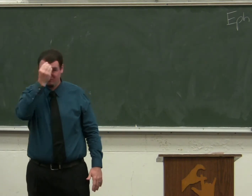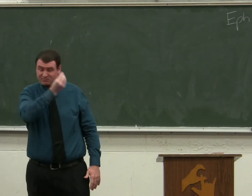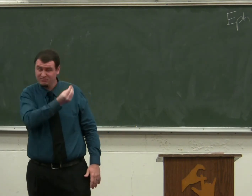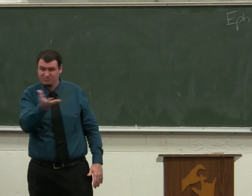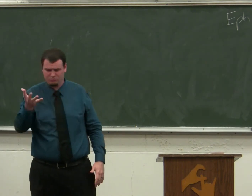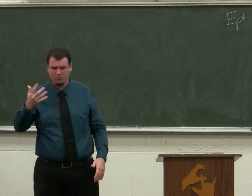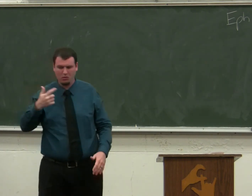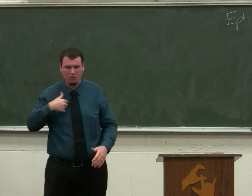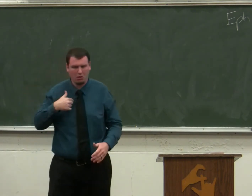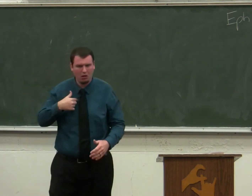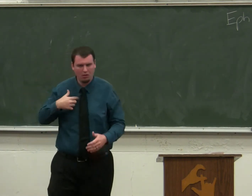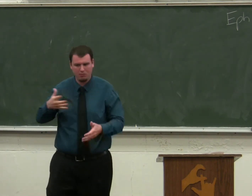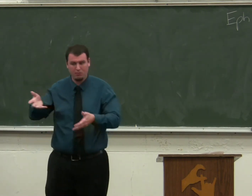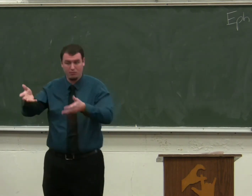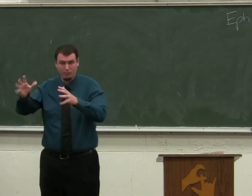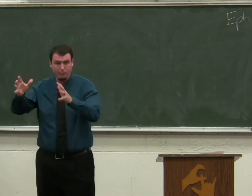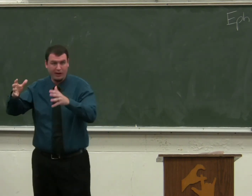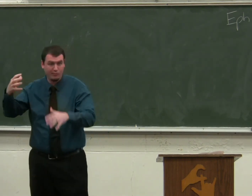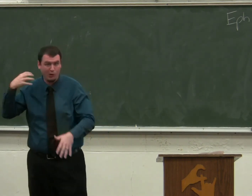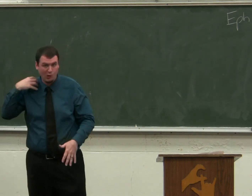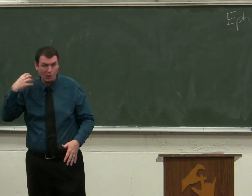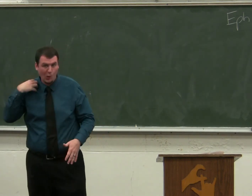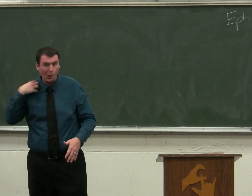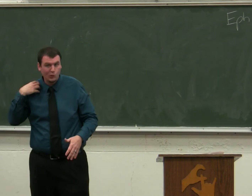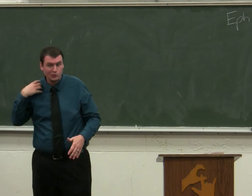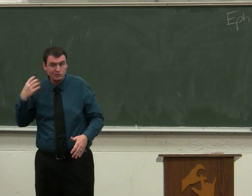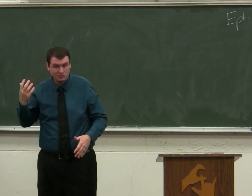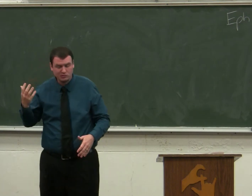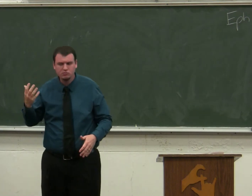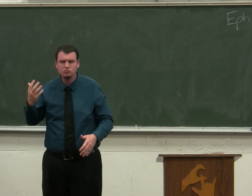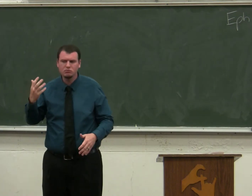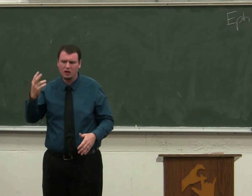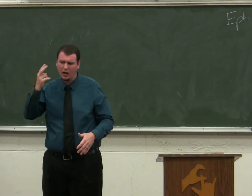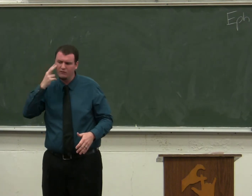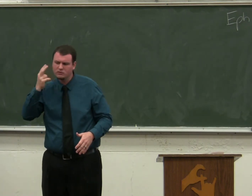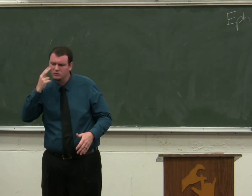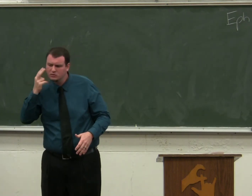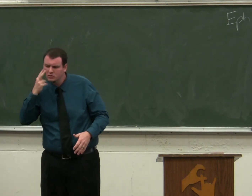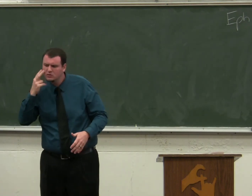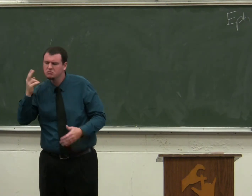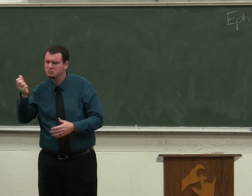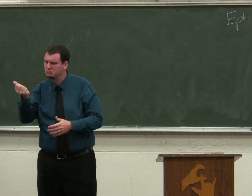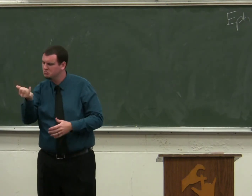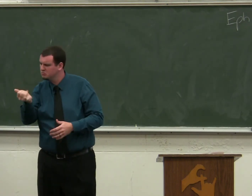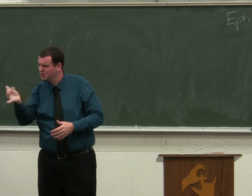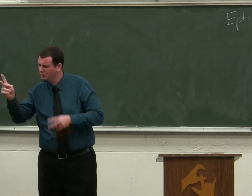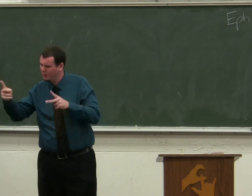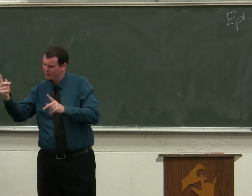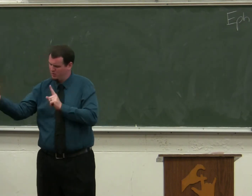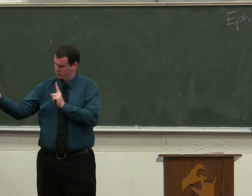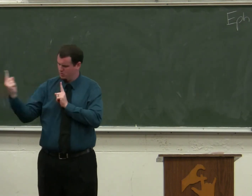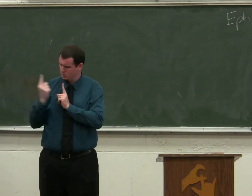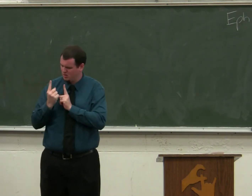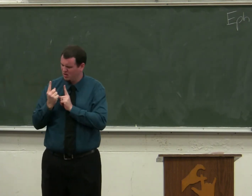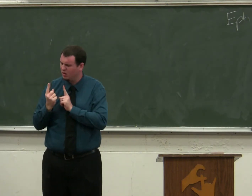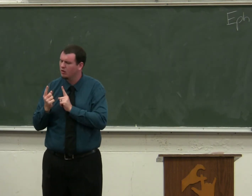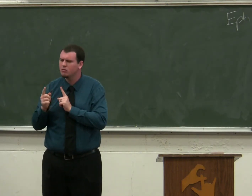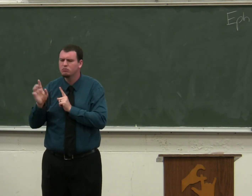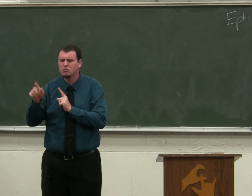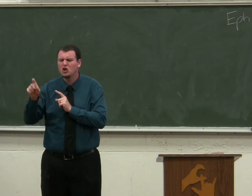Any lie that you cover up, it's serious. You know, I'm a basketball coach, and I've